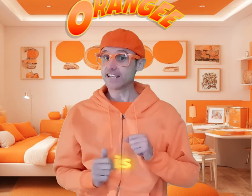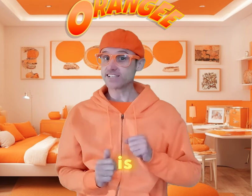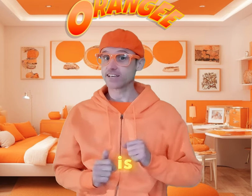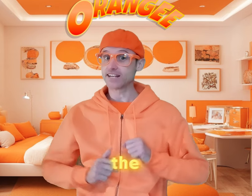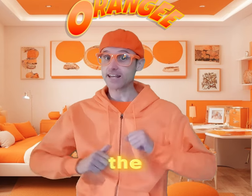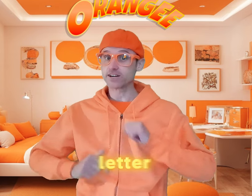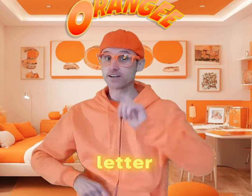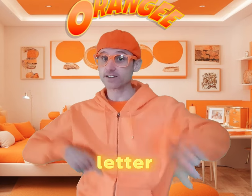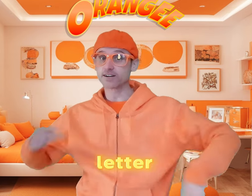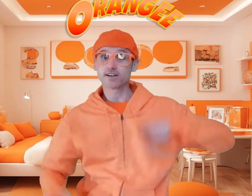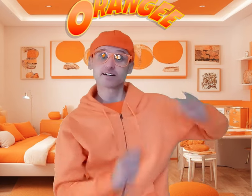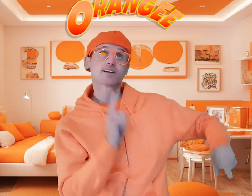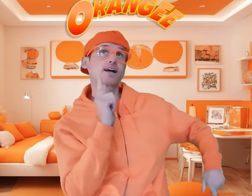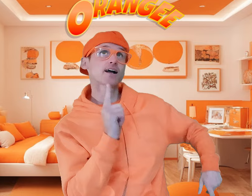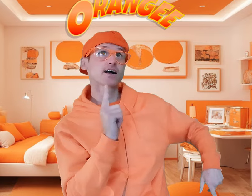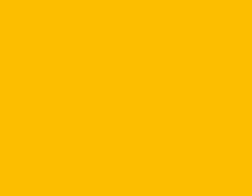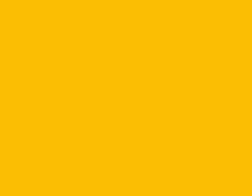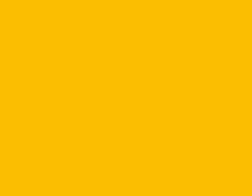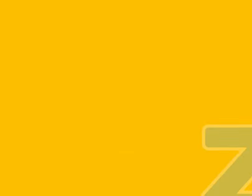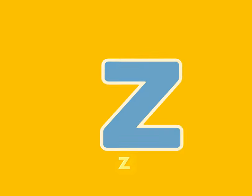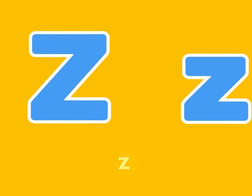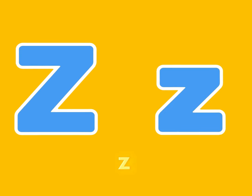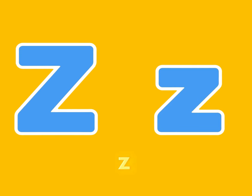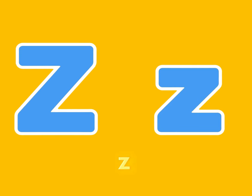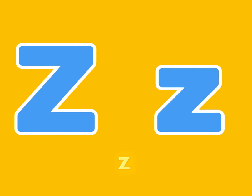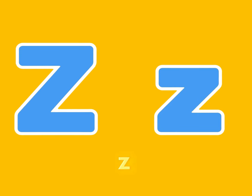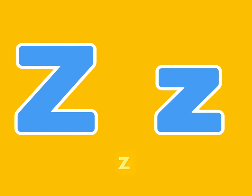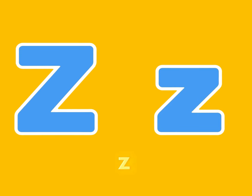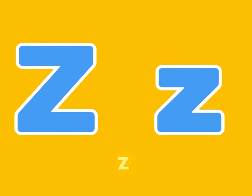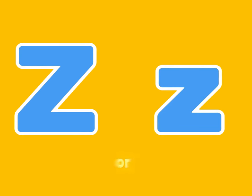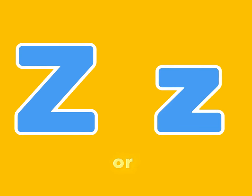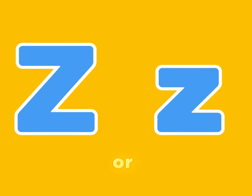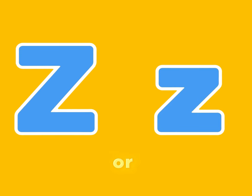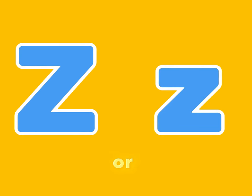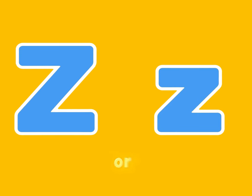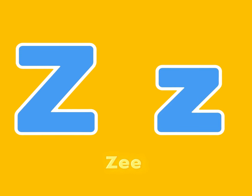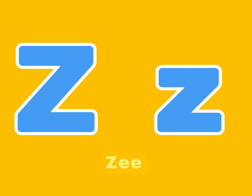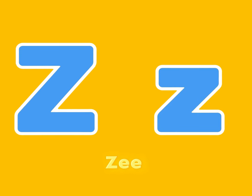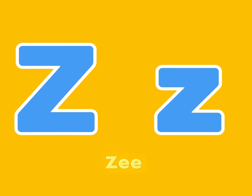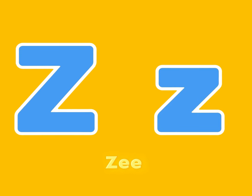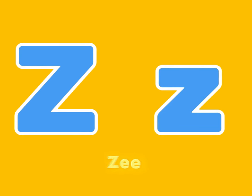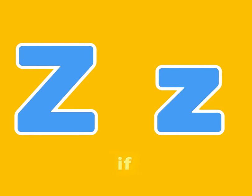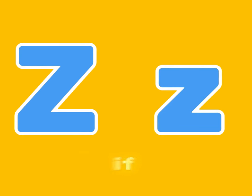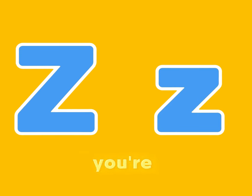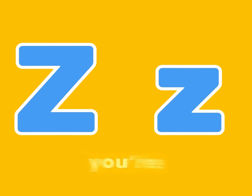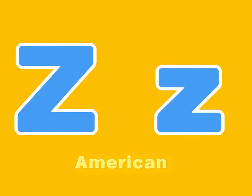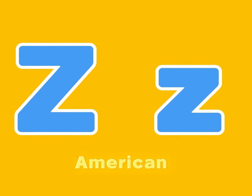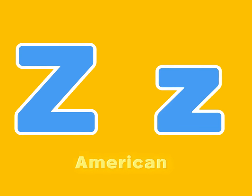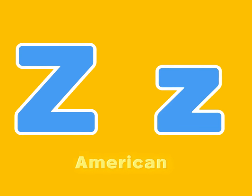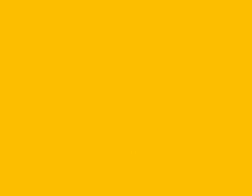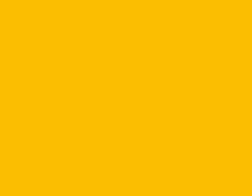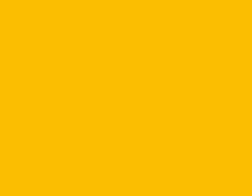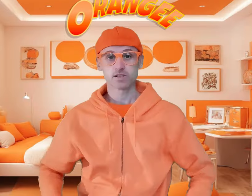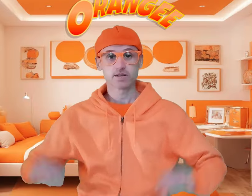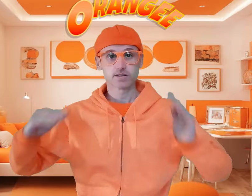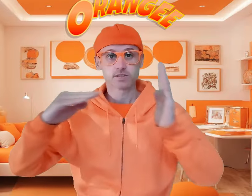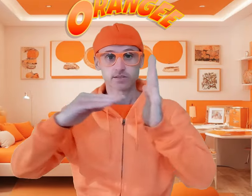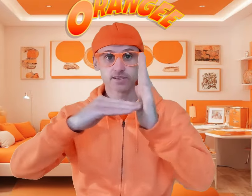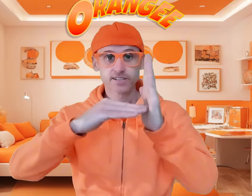is the letter Z. Or Z if you're American.